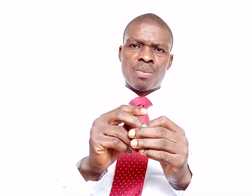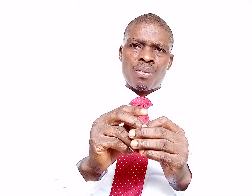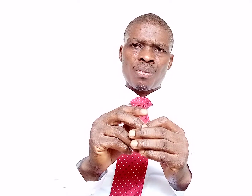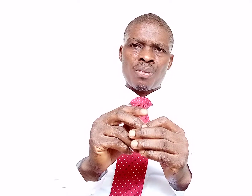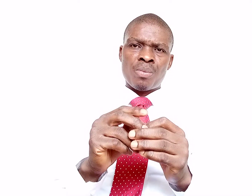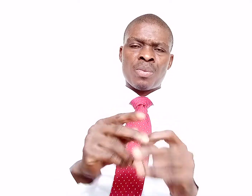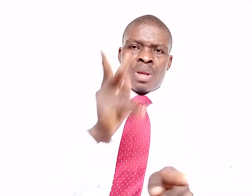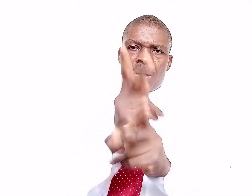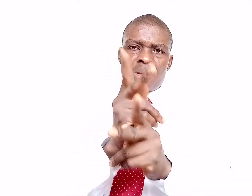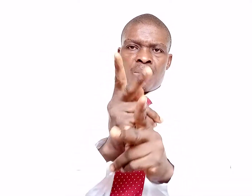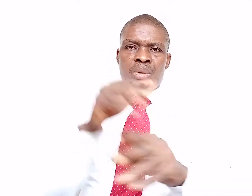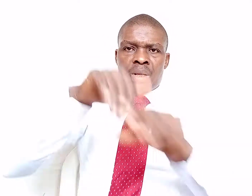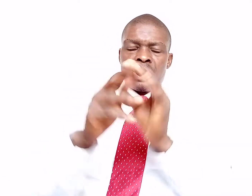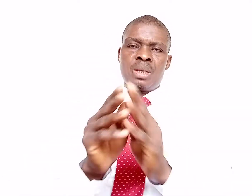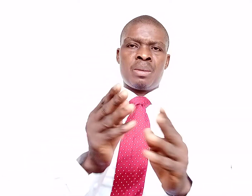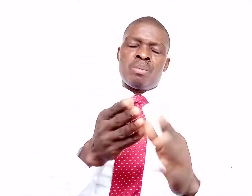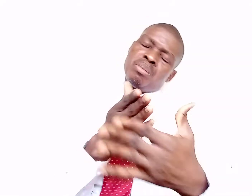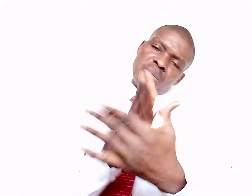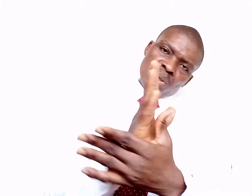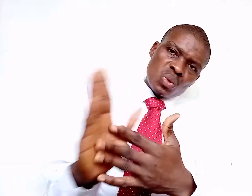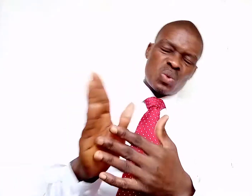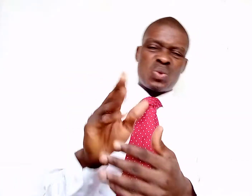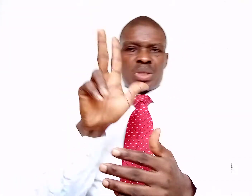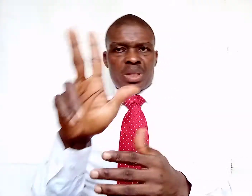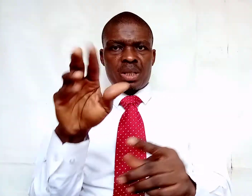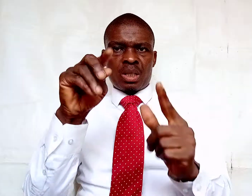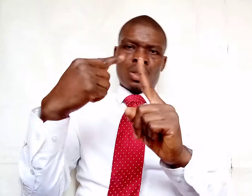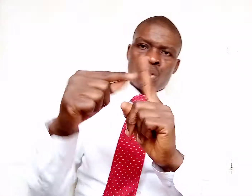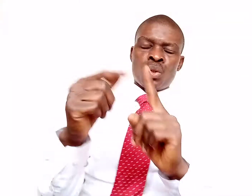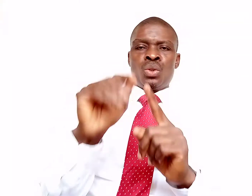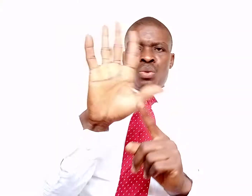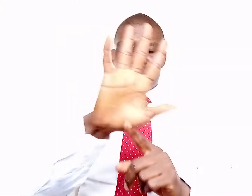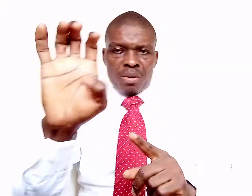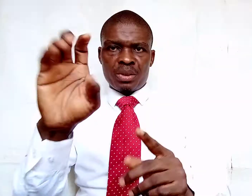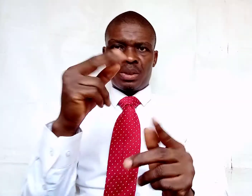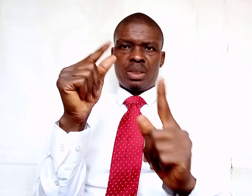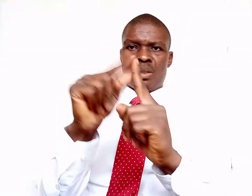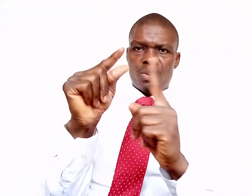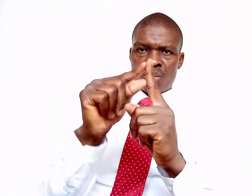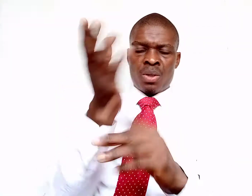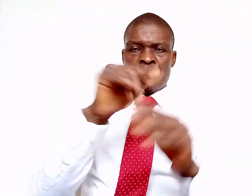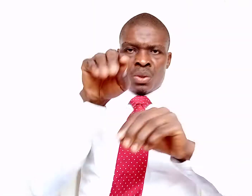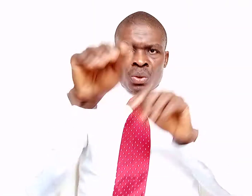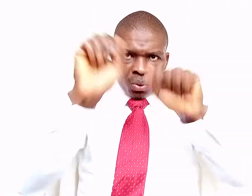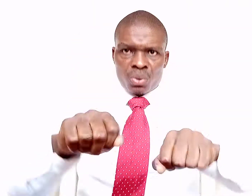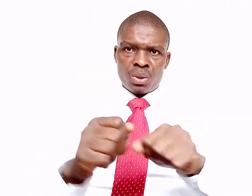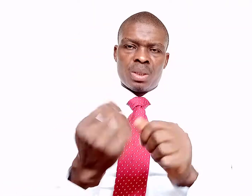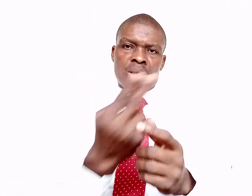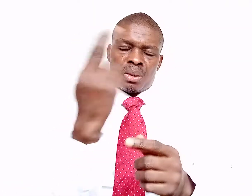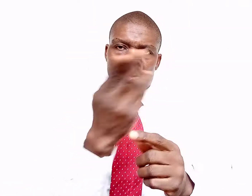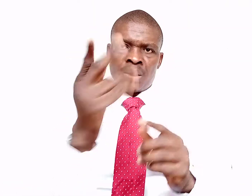Keep it between 300 to 500 words. This is the ideal length. You can take creative license to increase or decrease